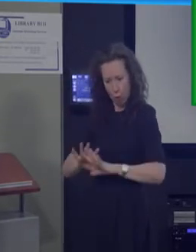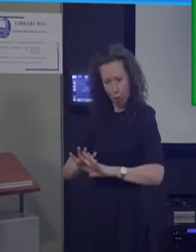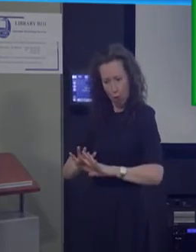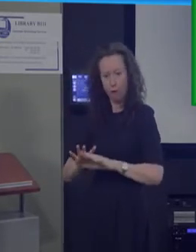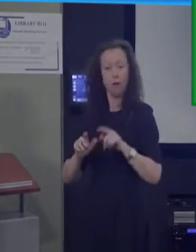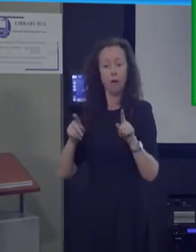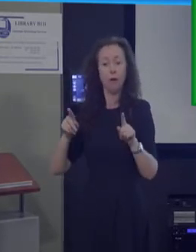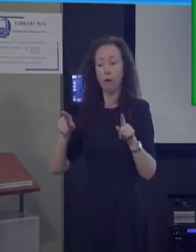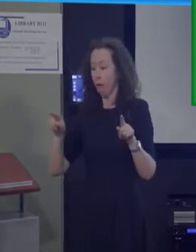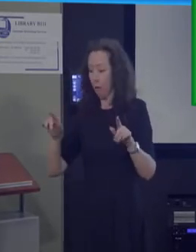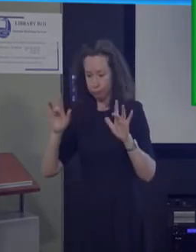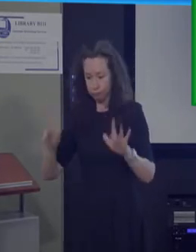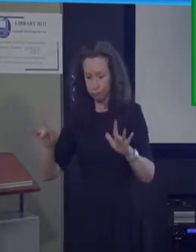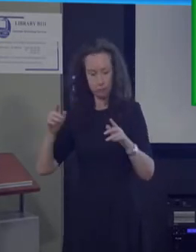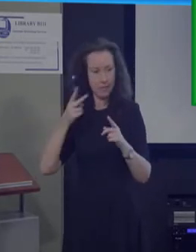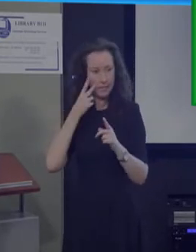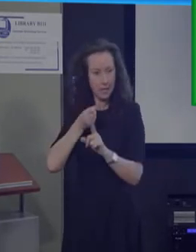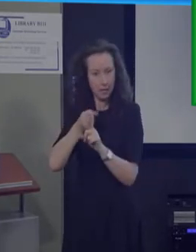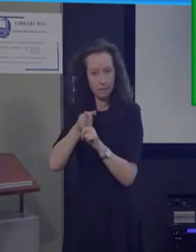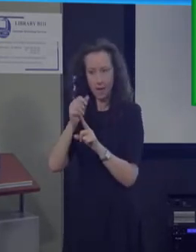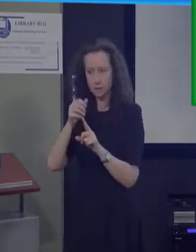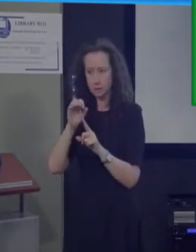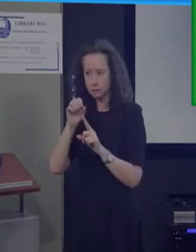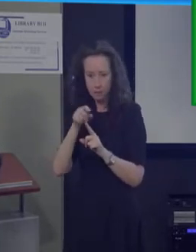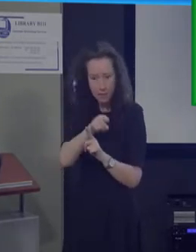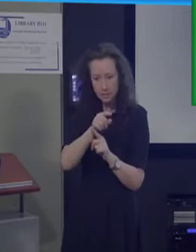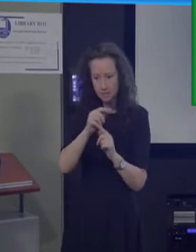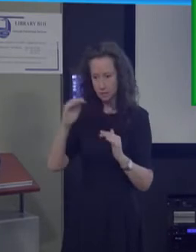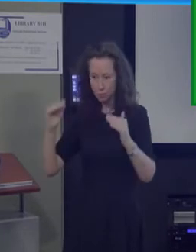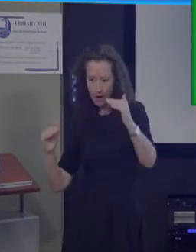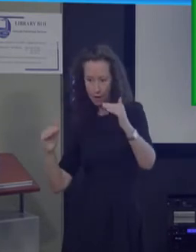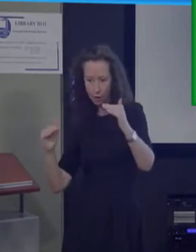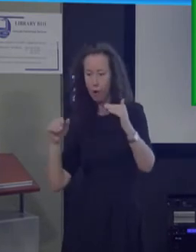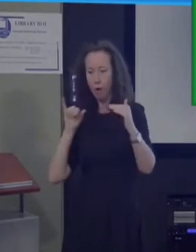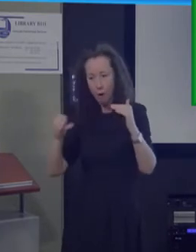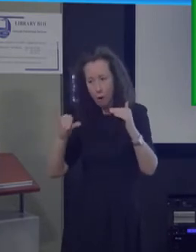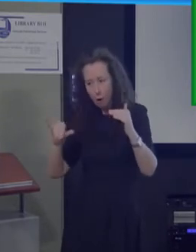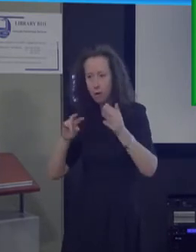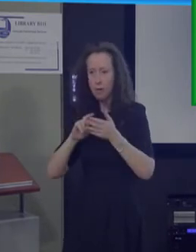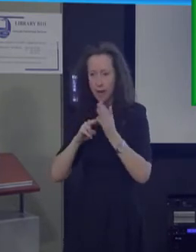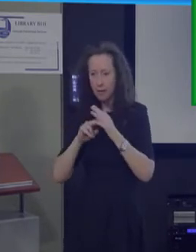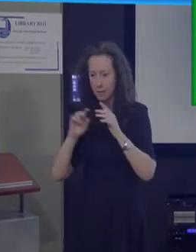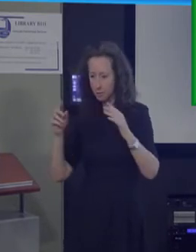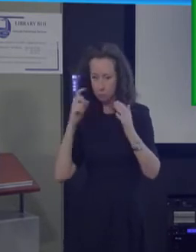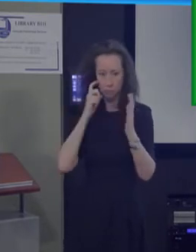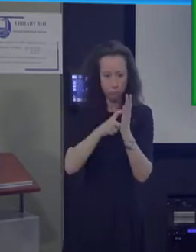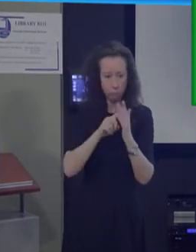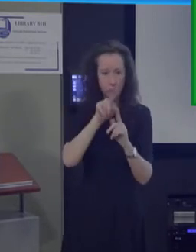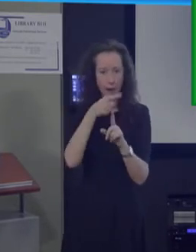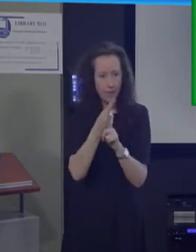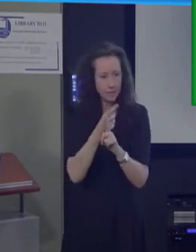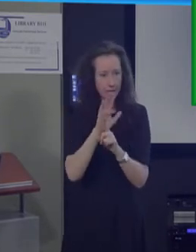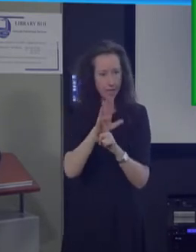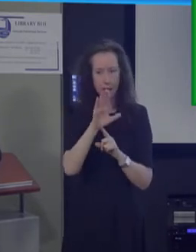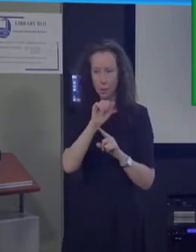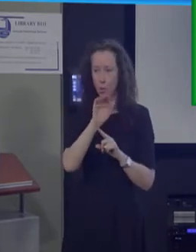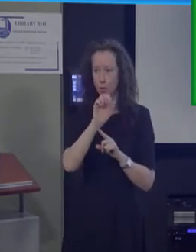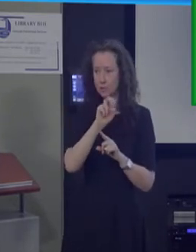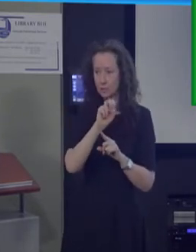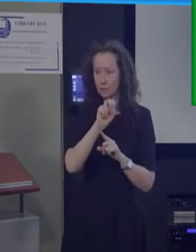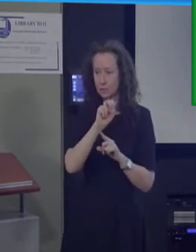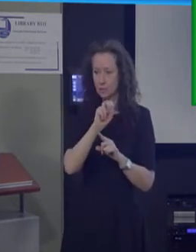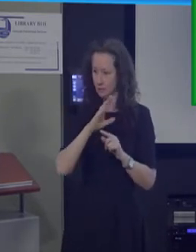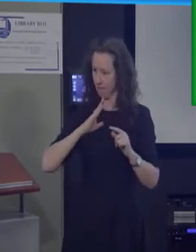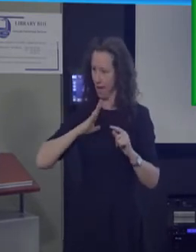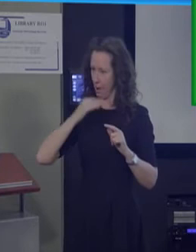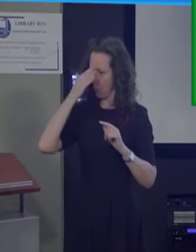you get an effect. One thing was greater than another, and therefore you have isolated the causal variable. But you can't teach